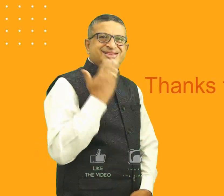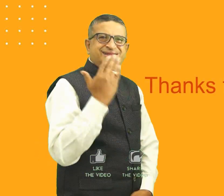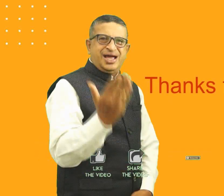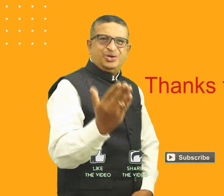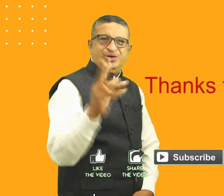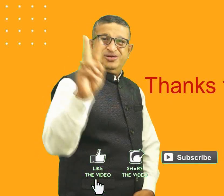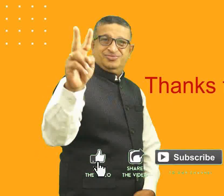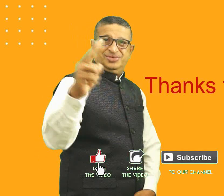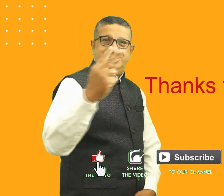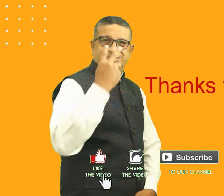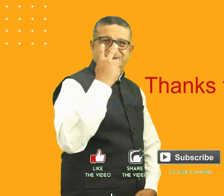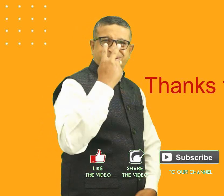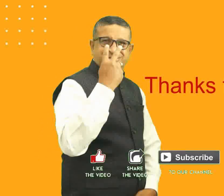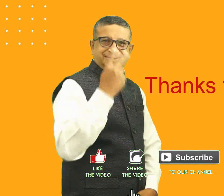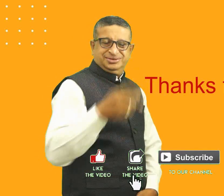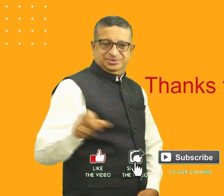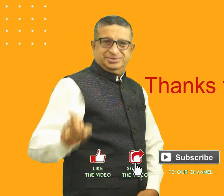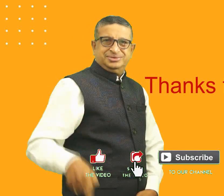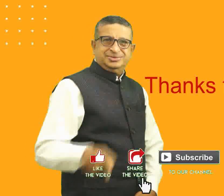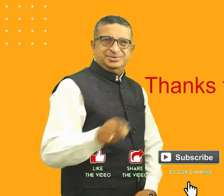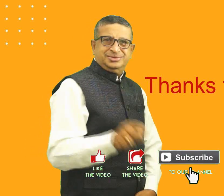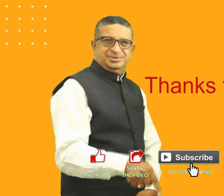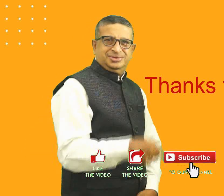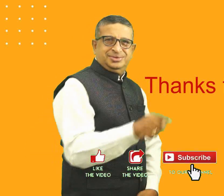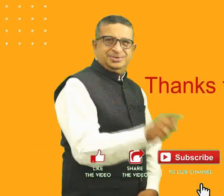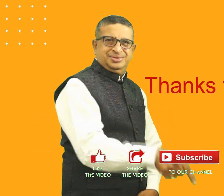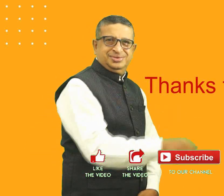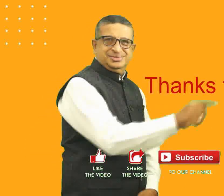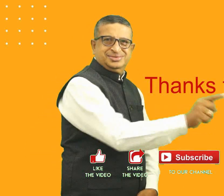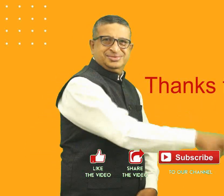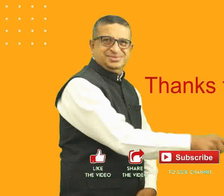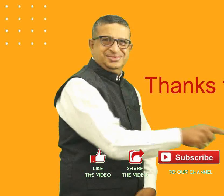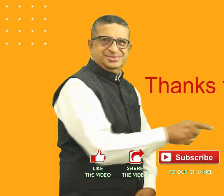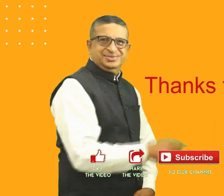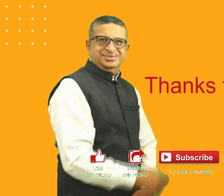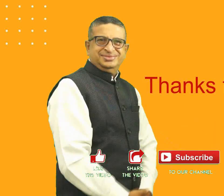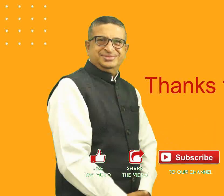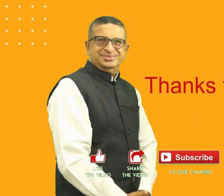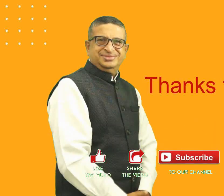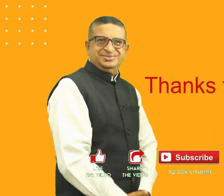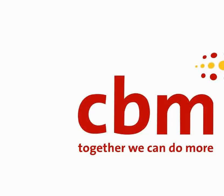Like, share, subscribe, and get notification.